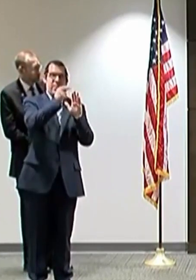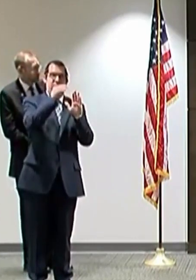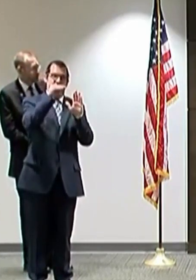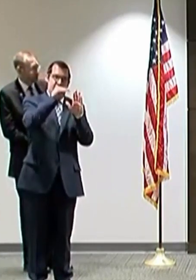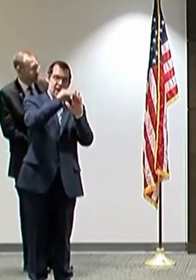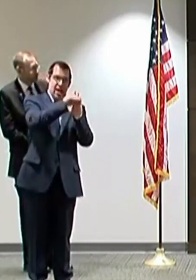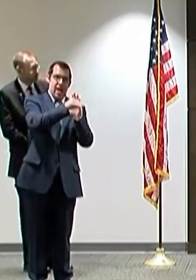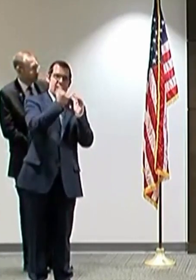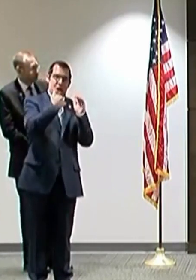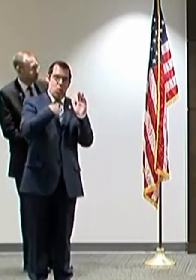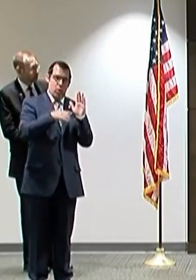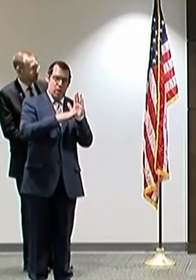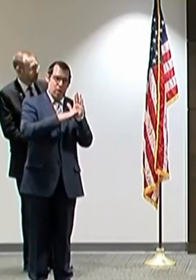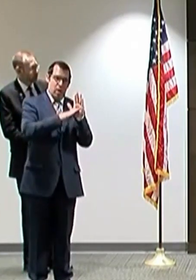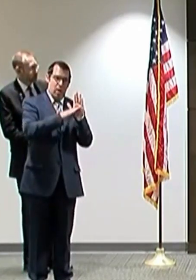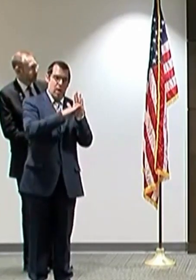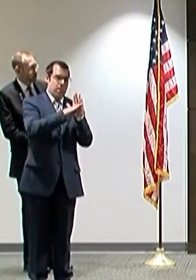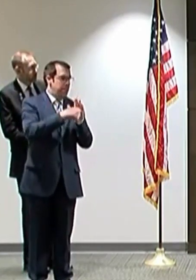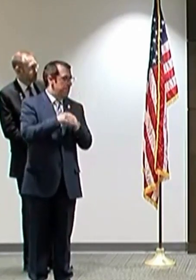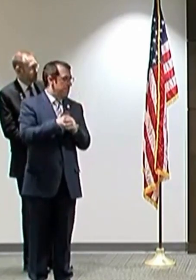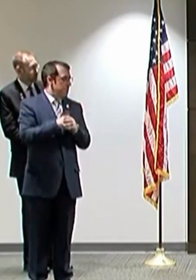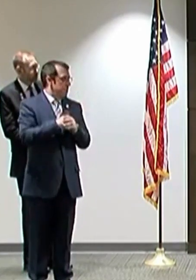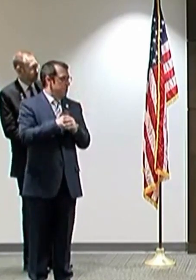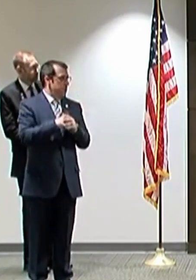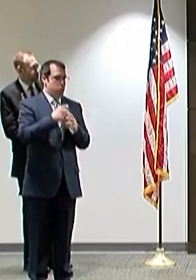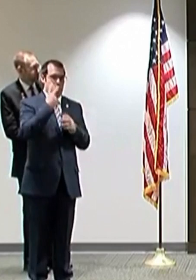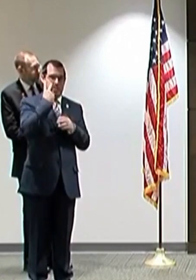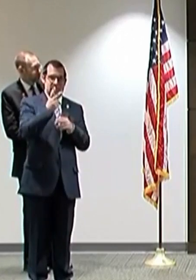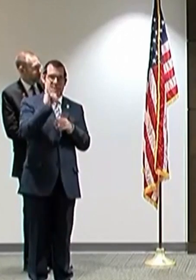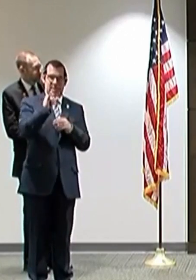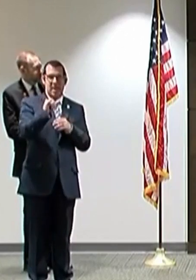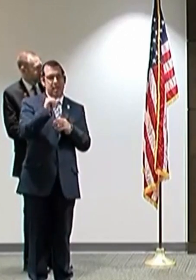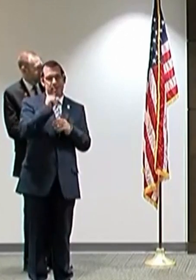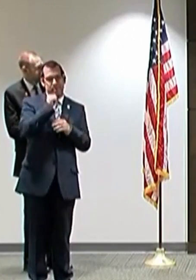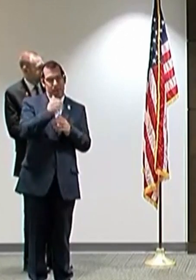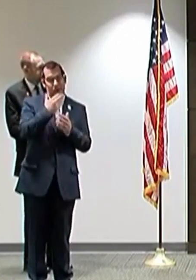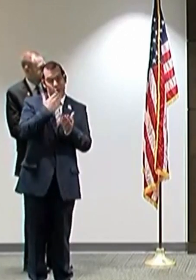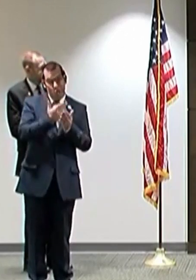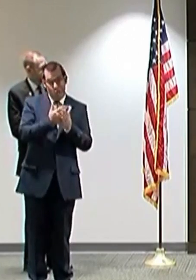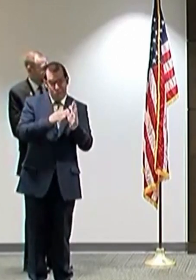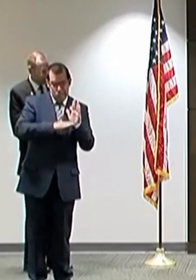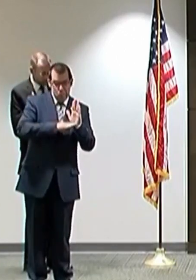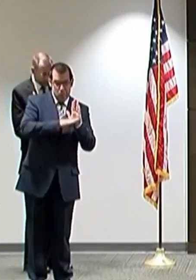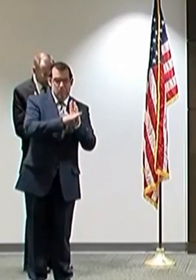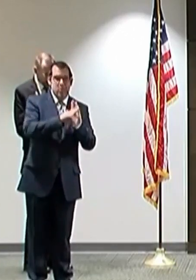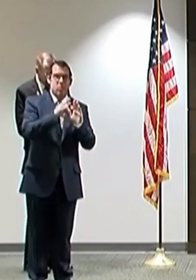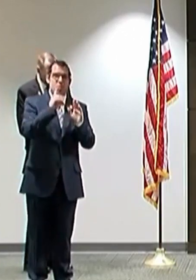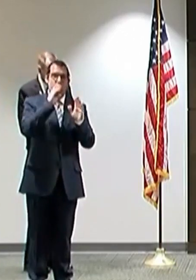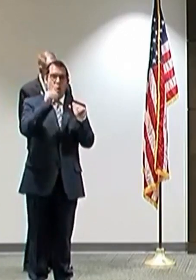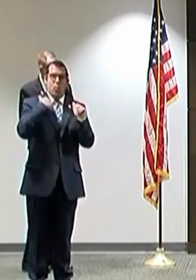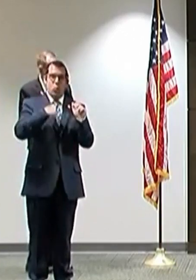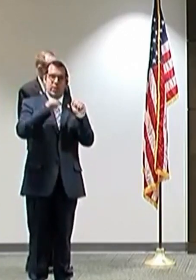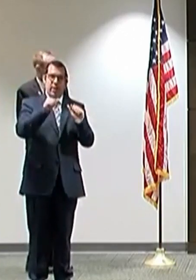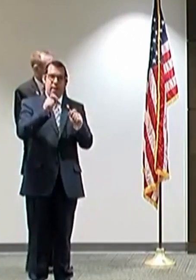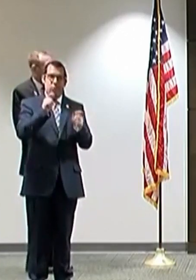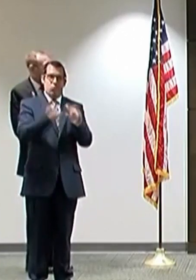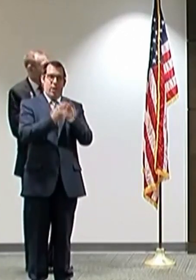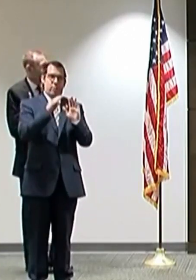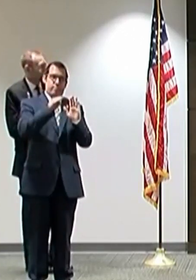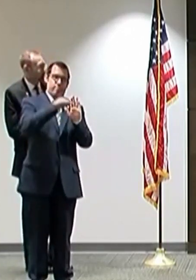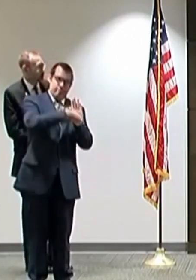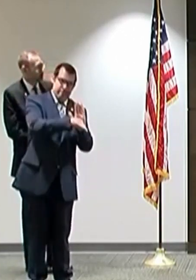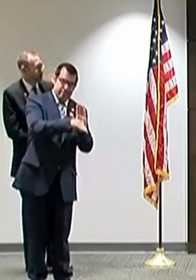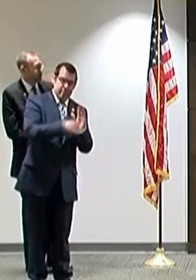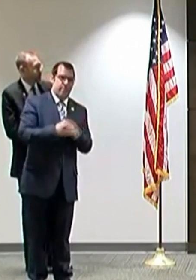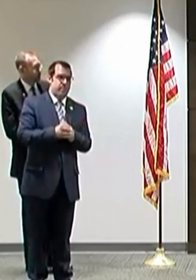then we're going back up. And you can see the trend line, which is not a good trend line, that we hope we can reverse. And then